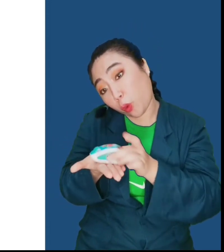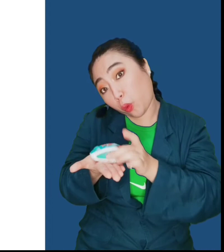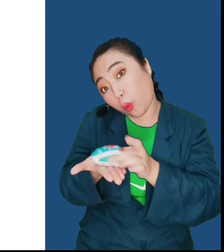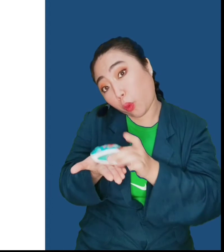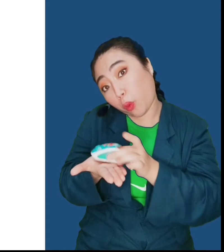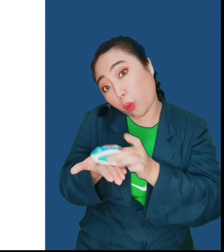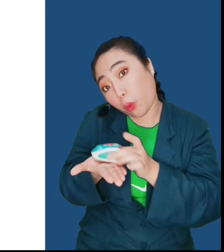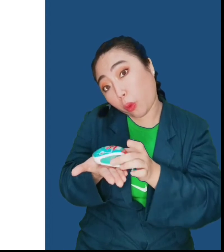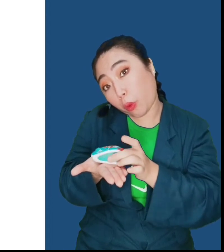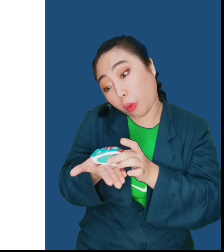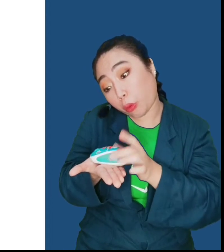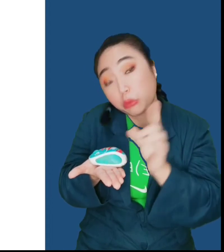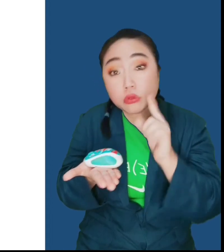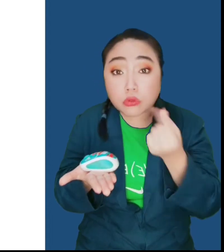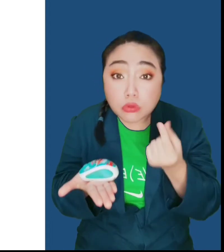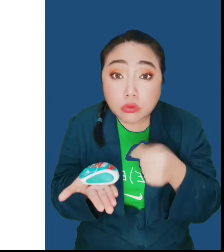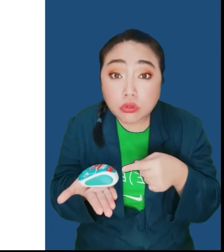this.